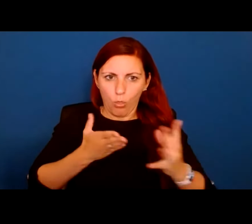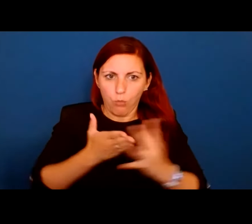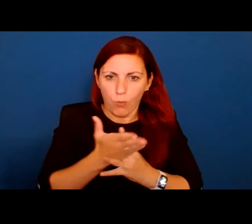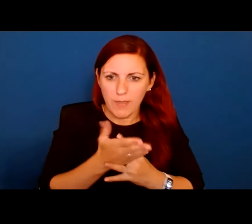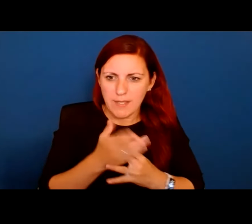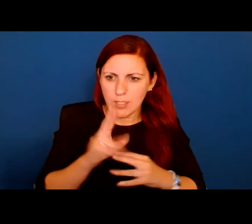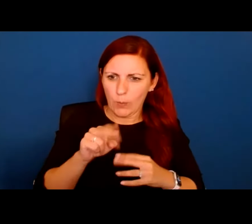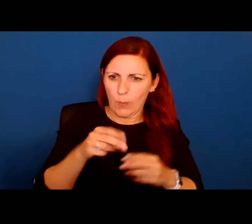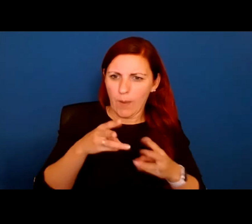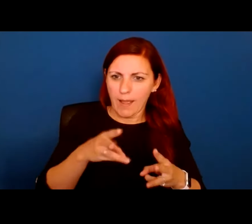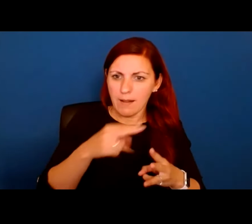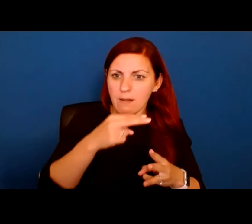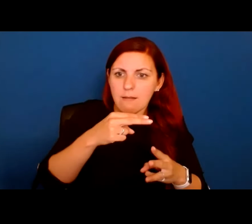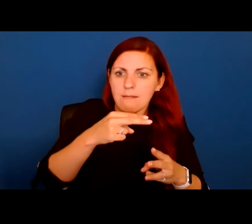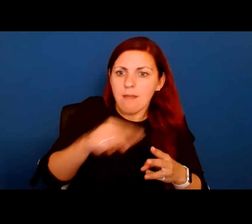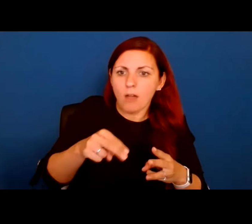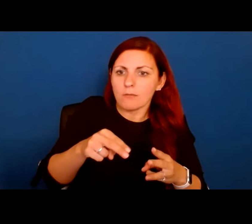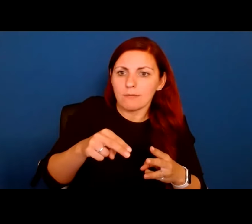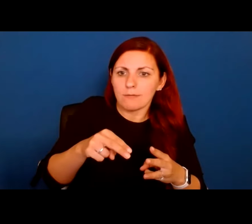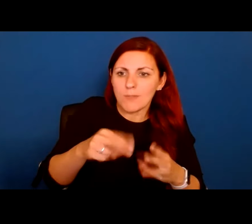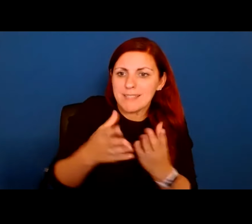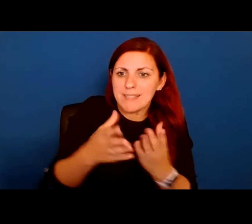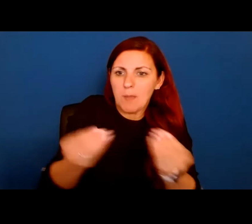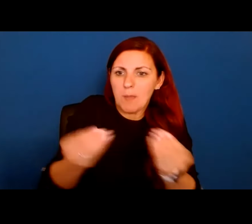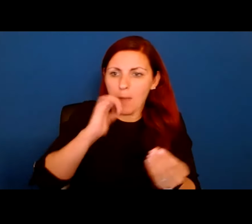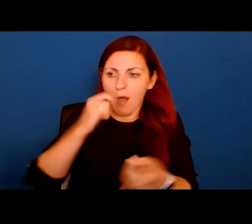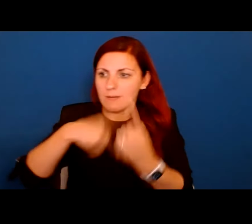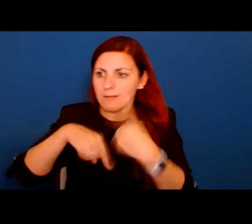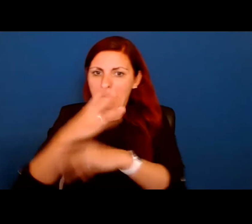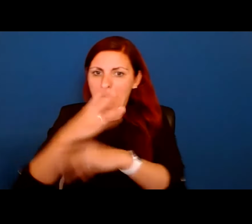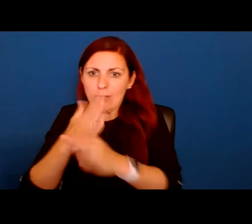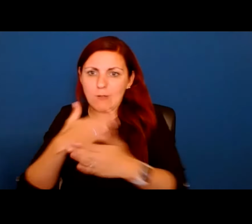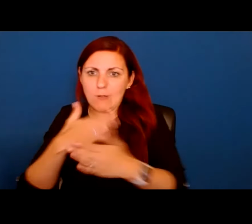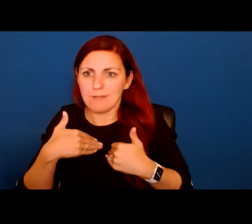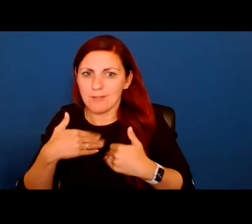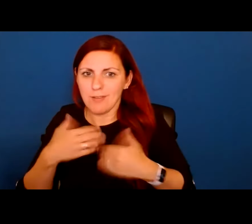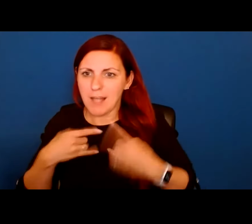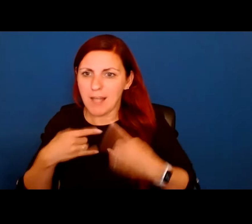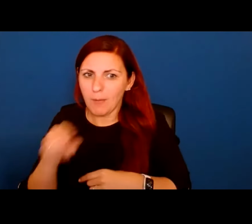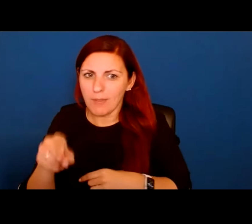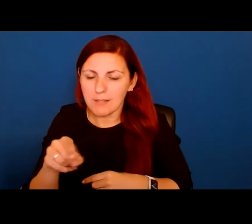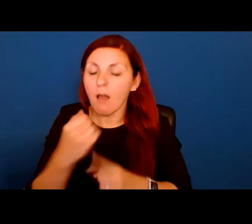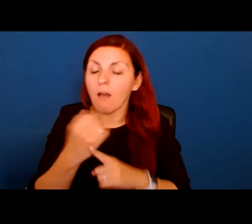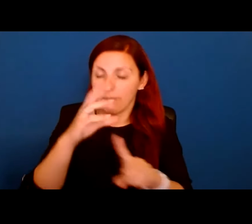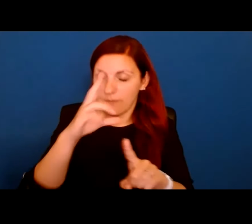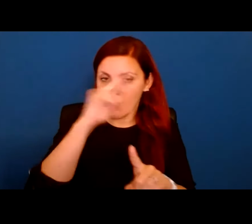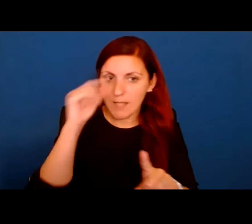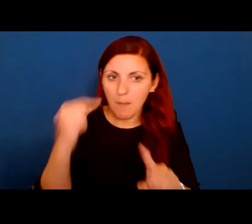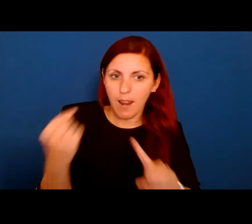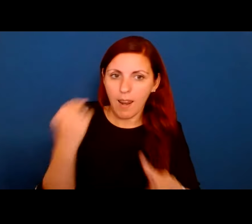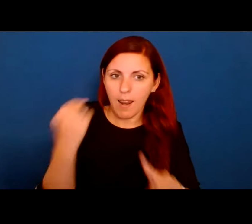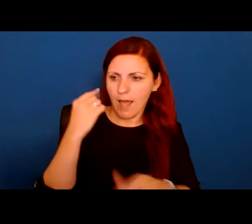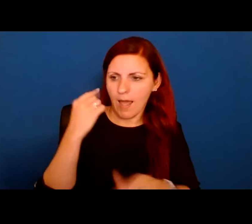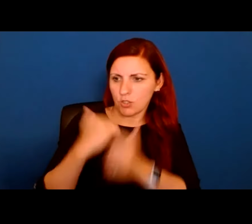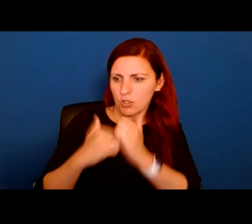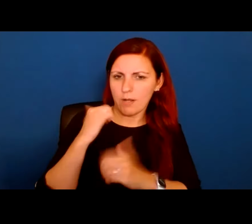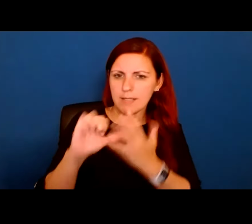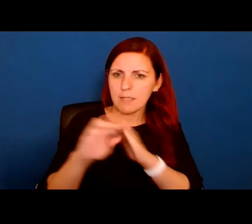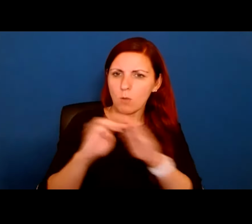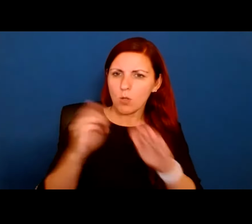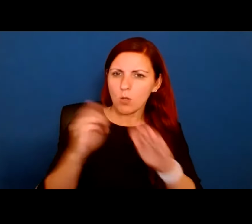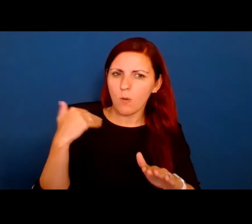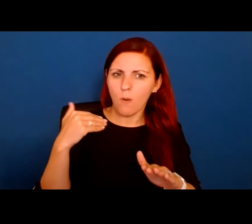because the parents' generation don't like it. For example, in November of last year, just over six months ago, hundreds of thousands